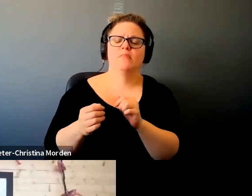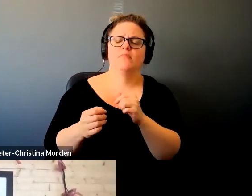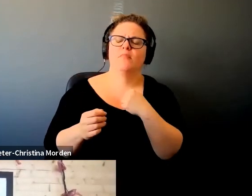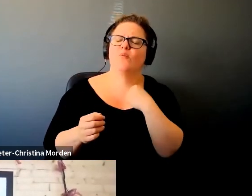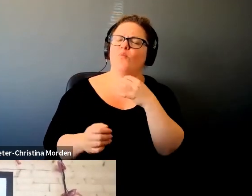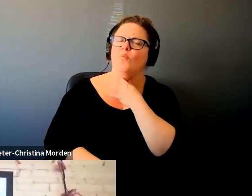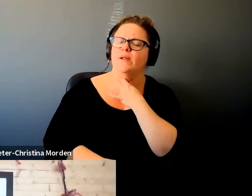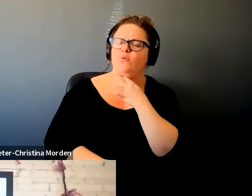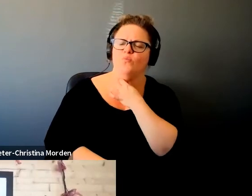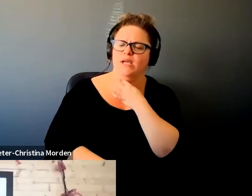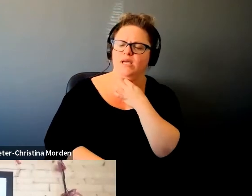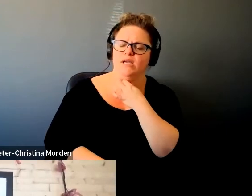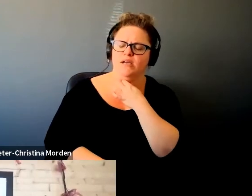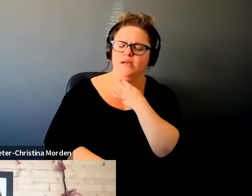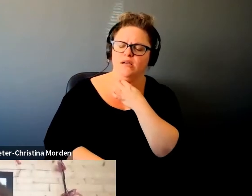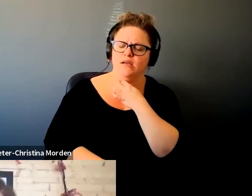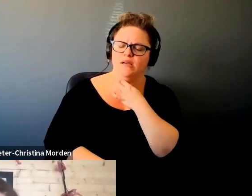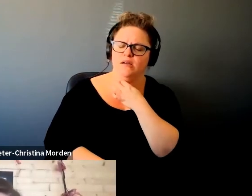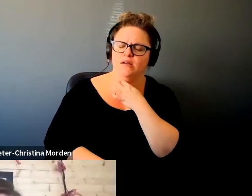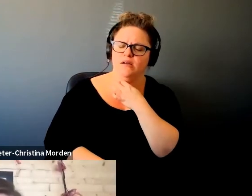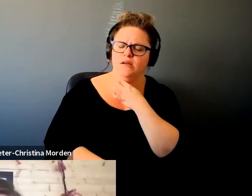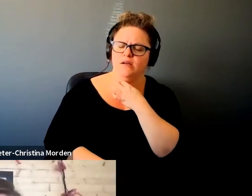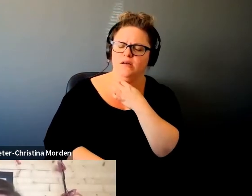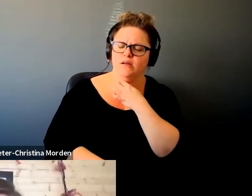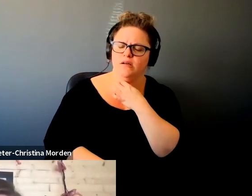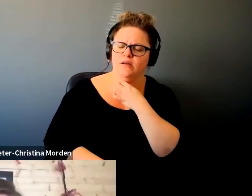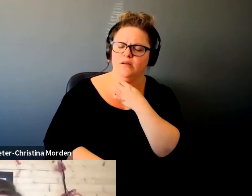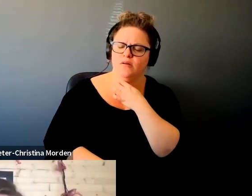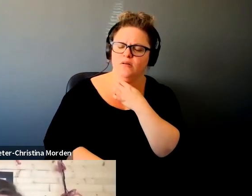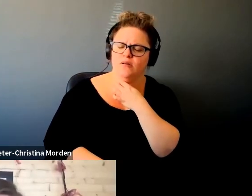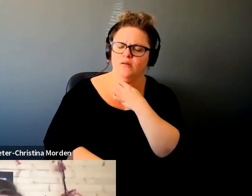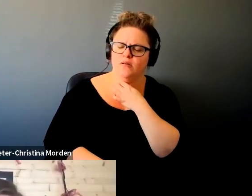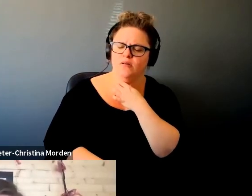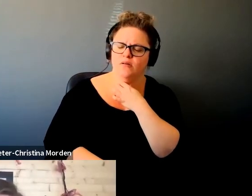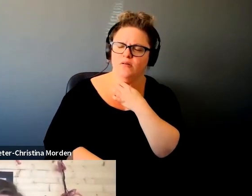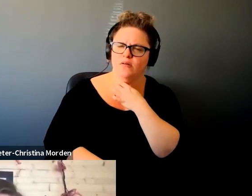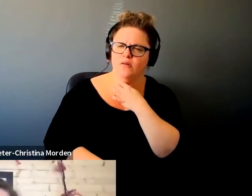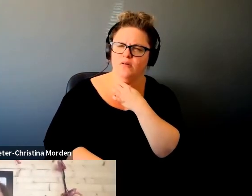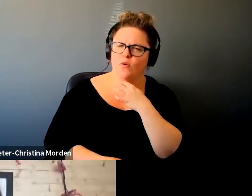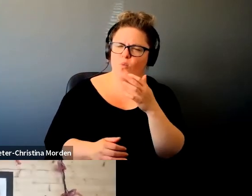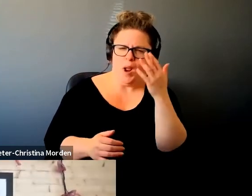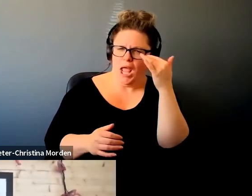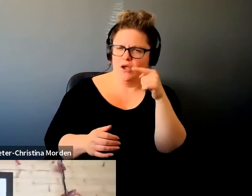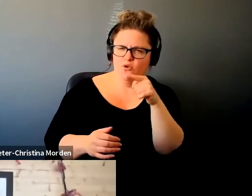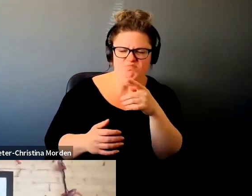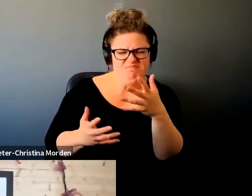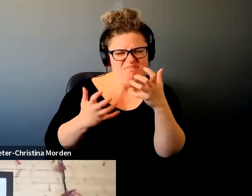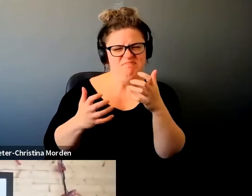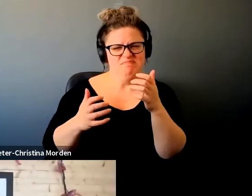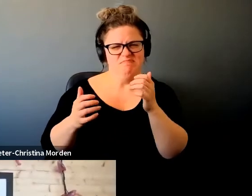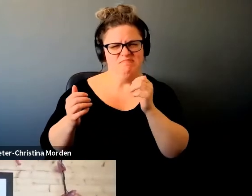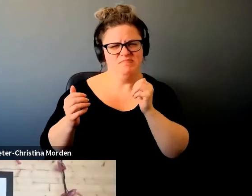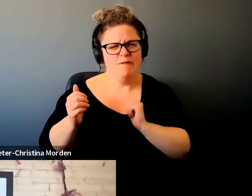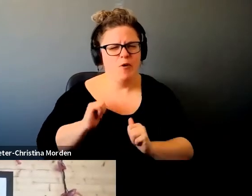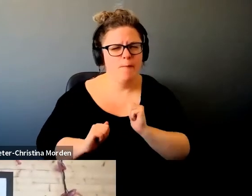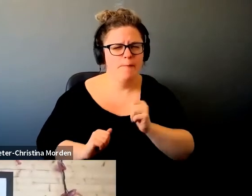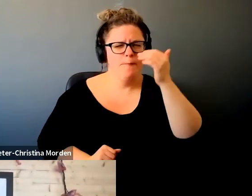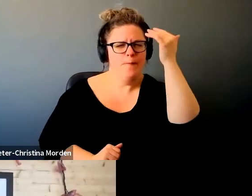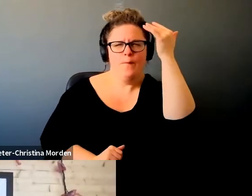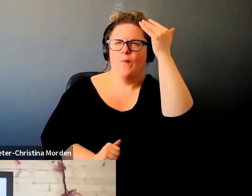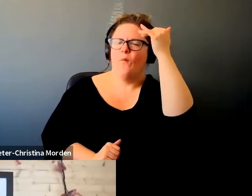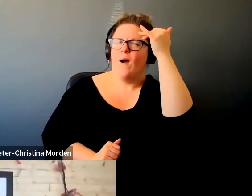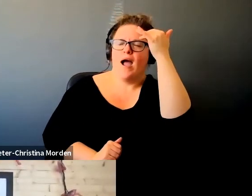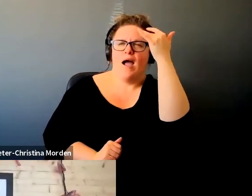wondered what part of it brings you to the desire to be a performer? Like, why is